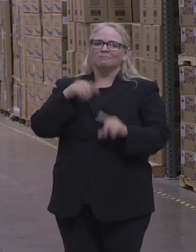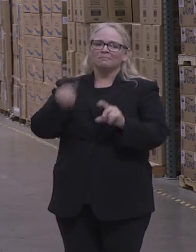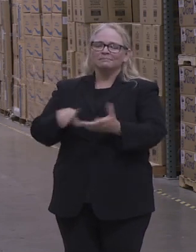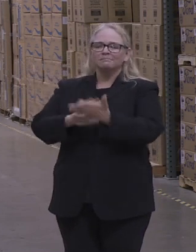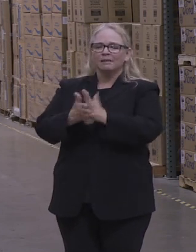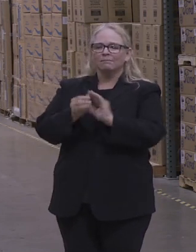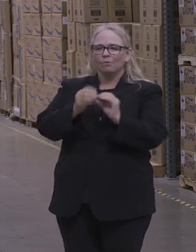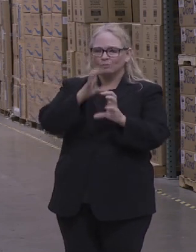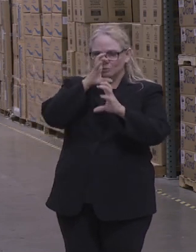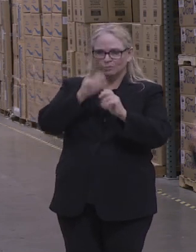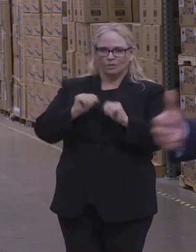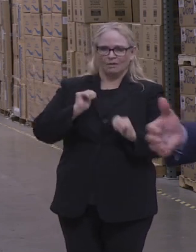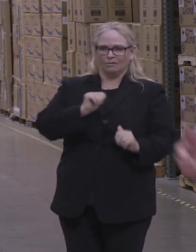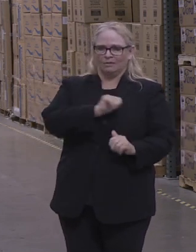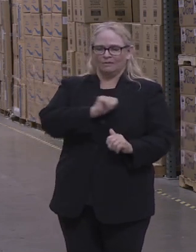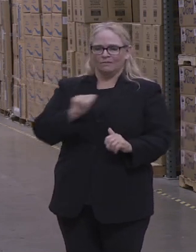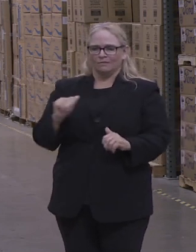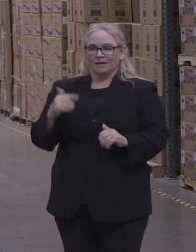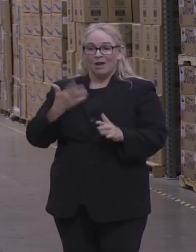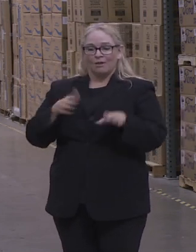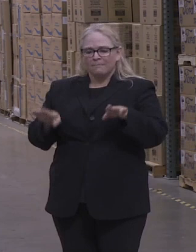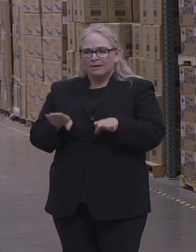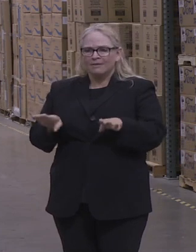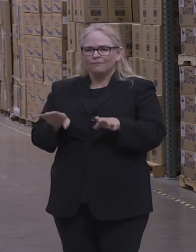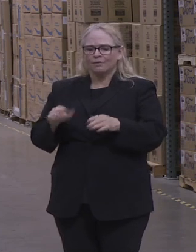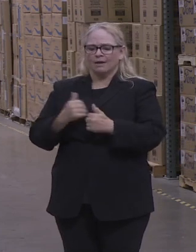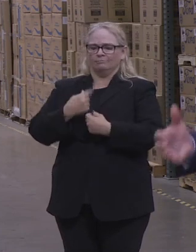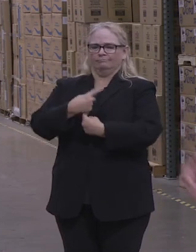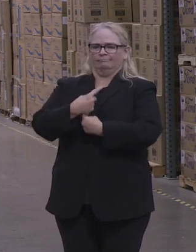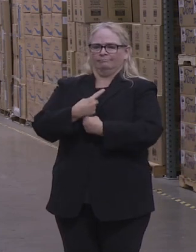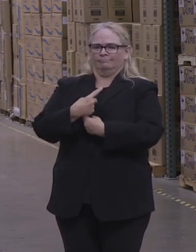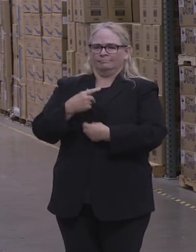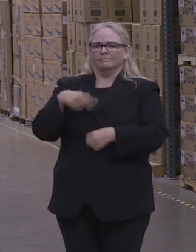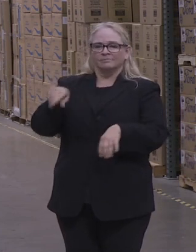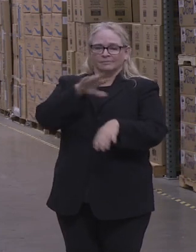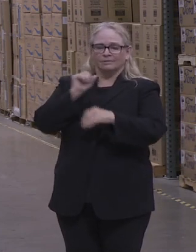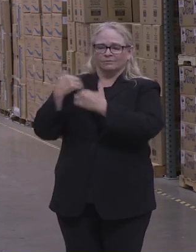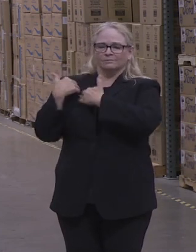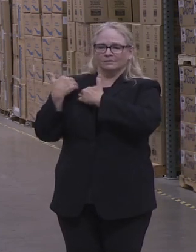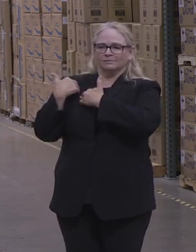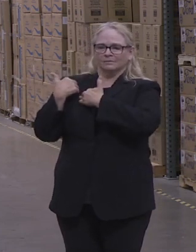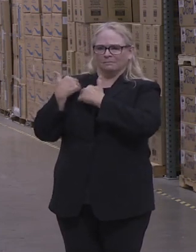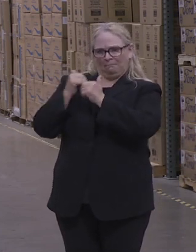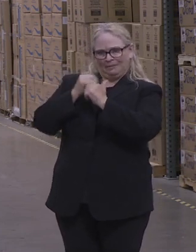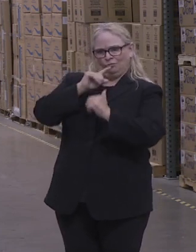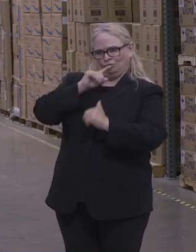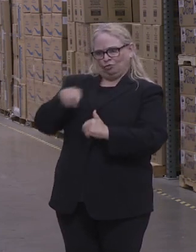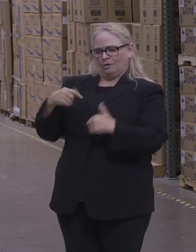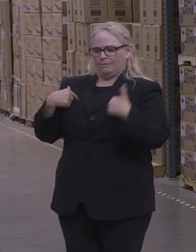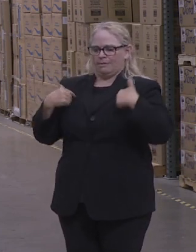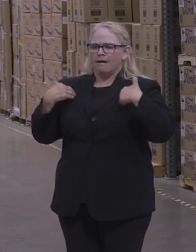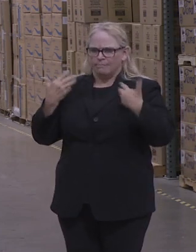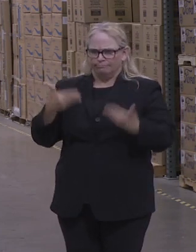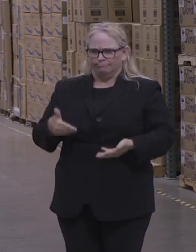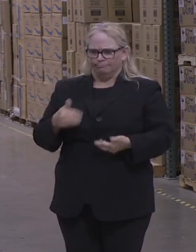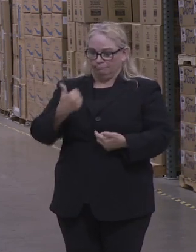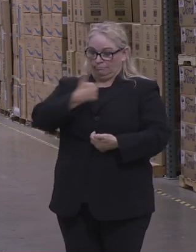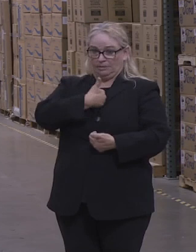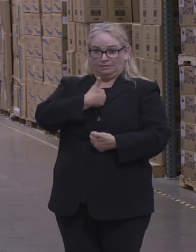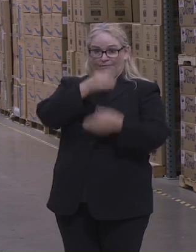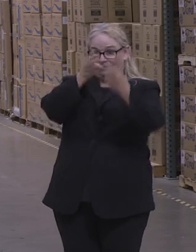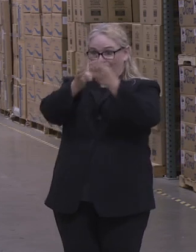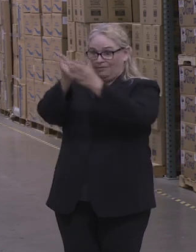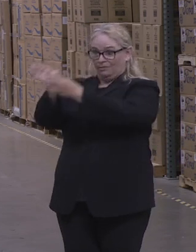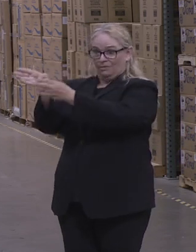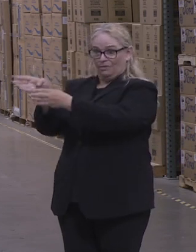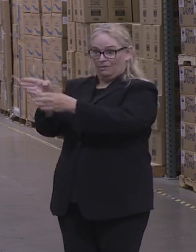own personal behaviors and more responsible as it relates to our collective efforts, segment by segment, industry by